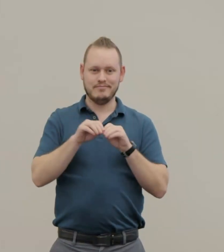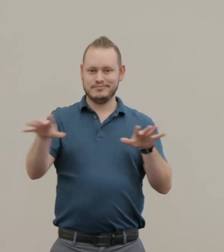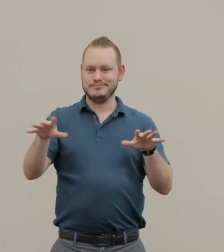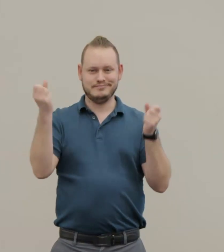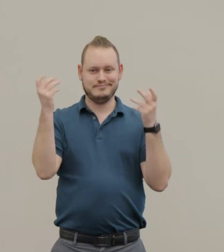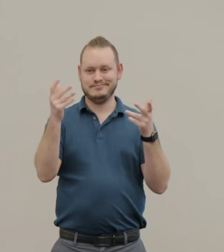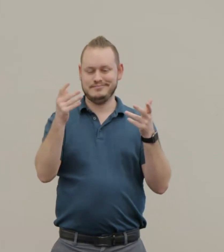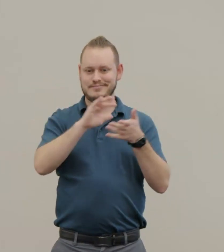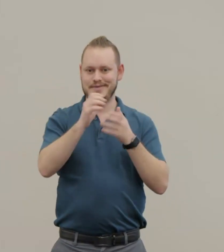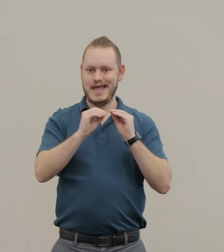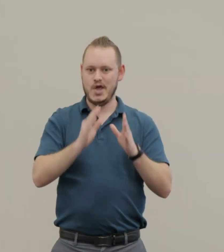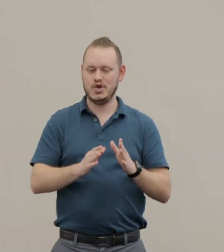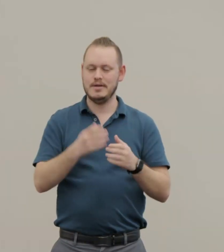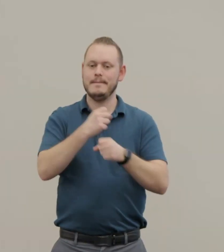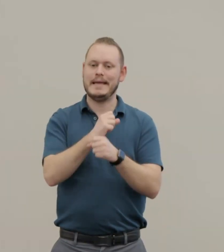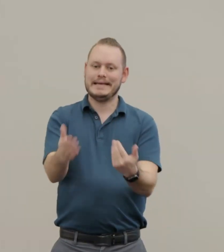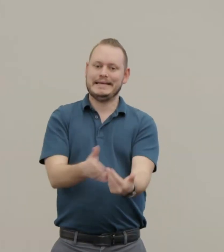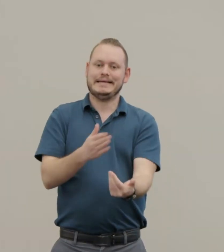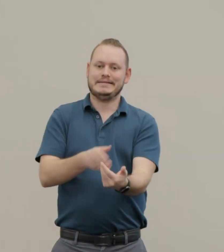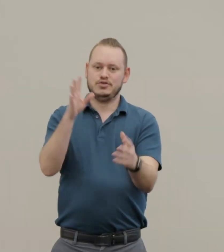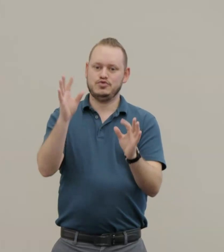editors, make easy choices.